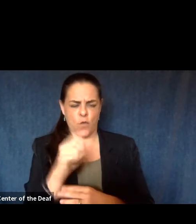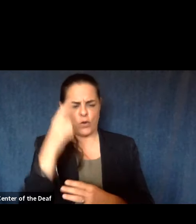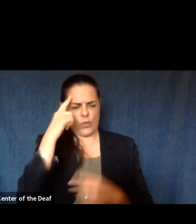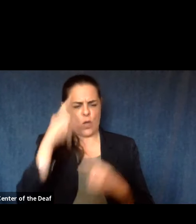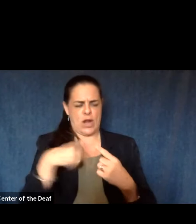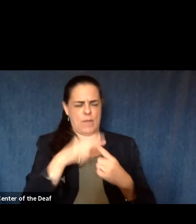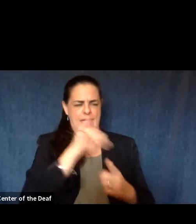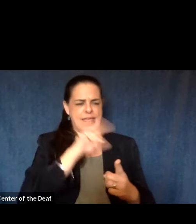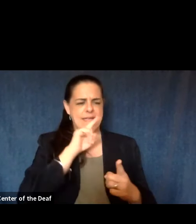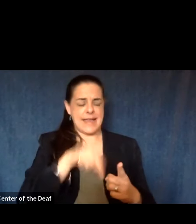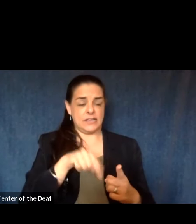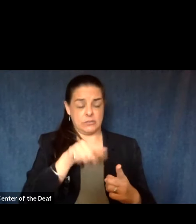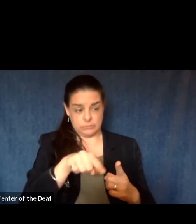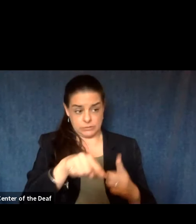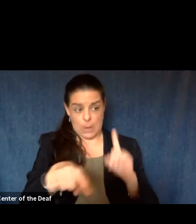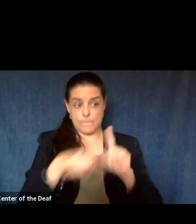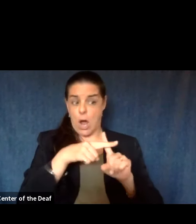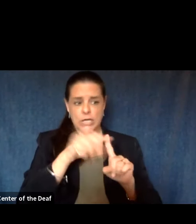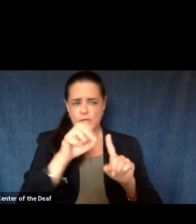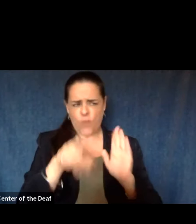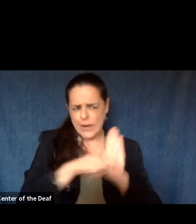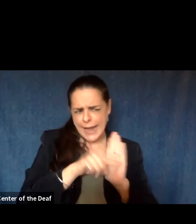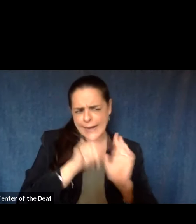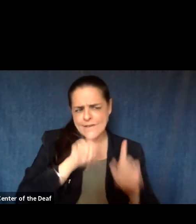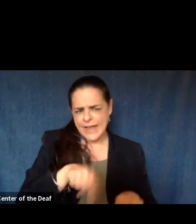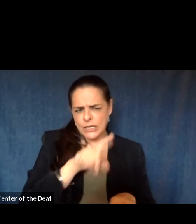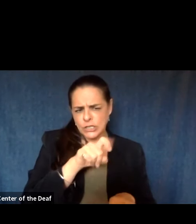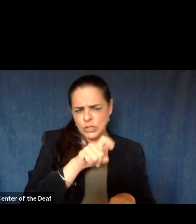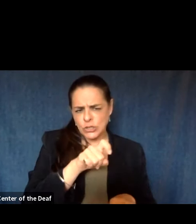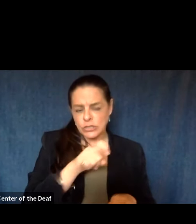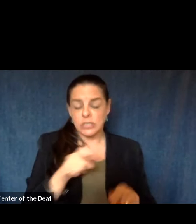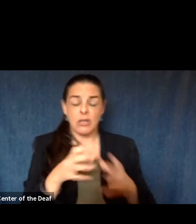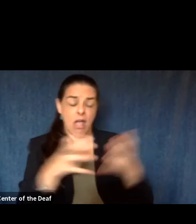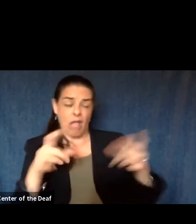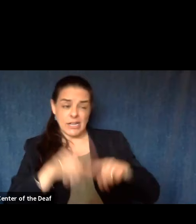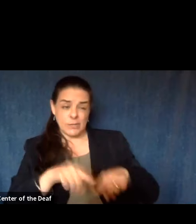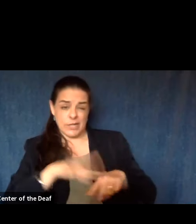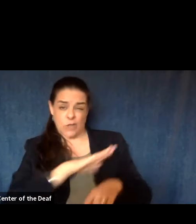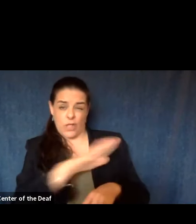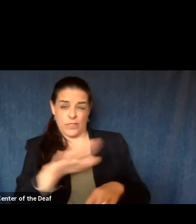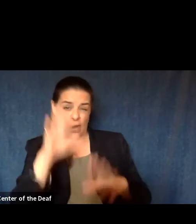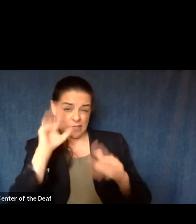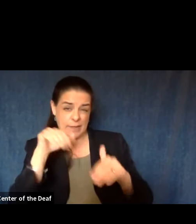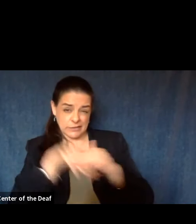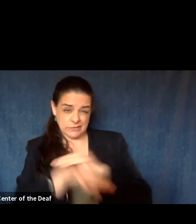Was it considered a positive or negative? A lot would depend on their expectations going in,